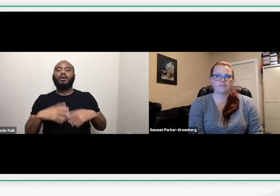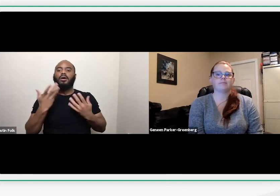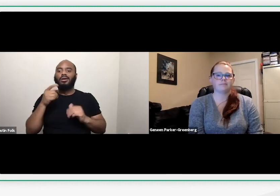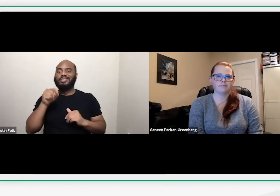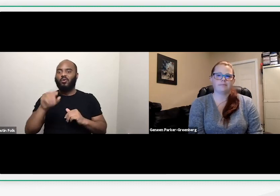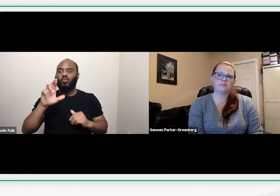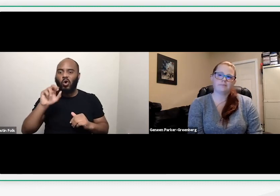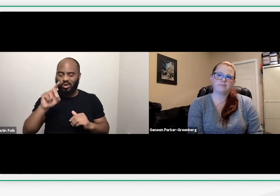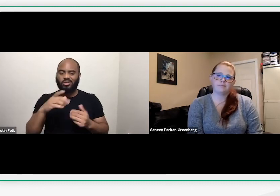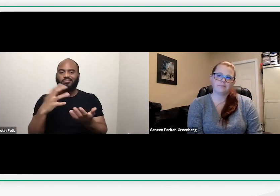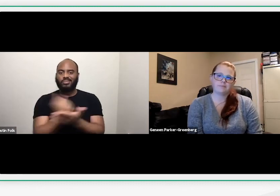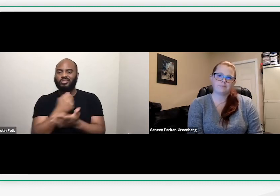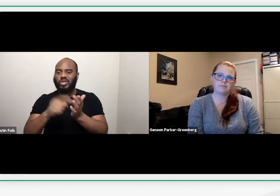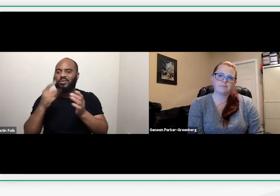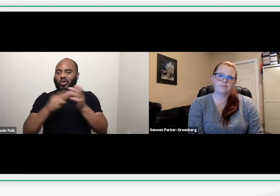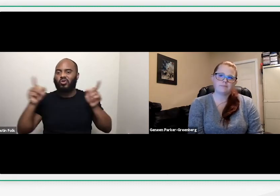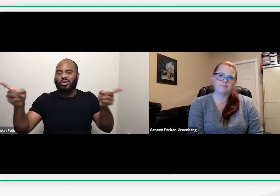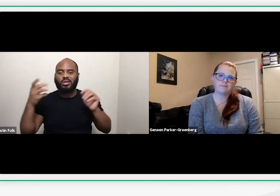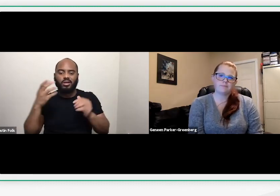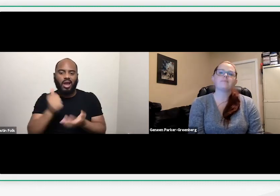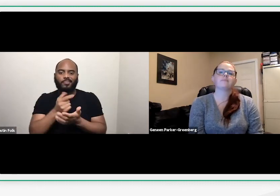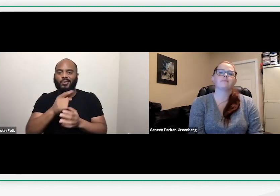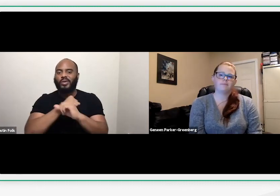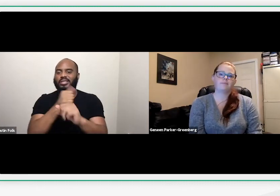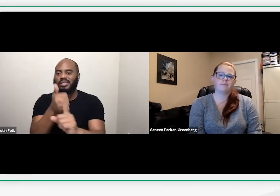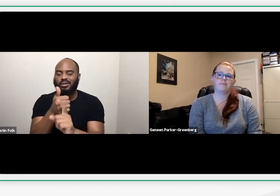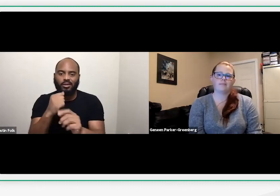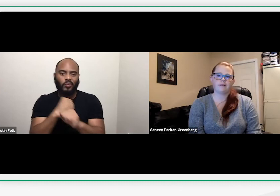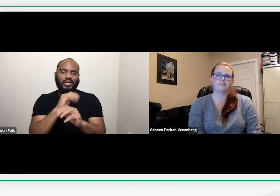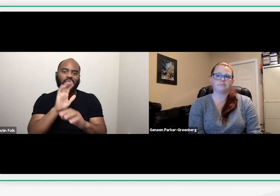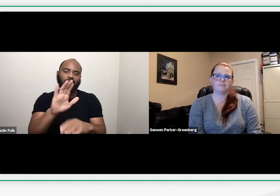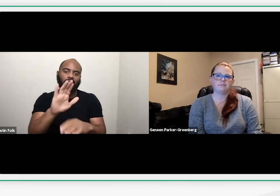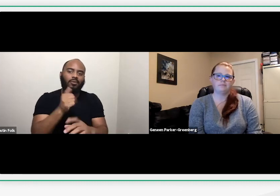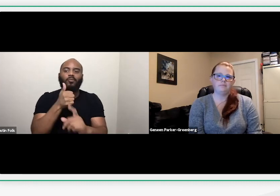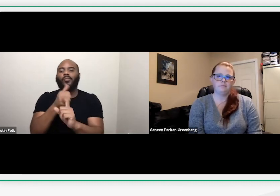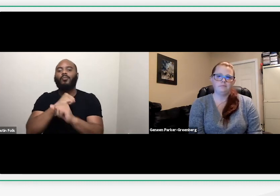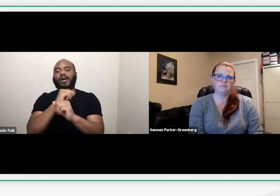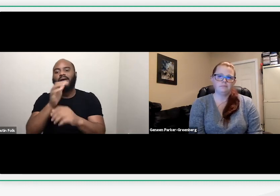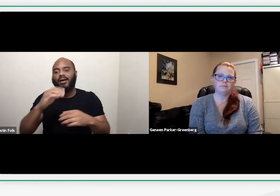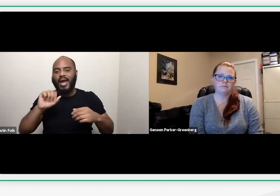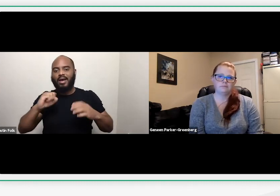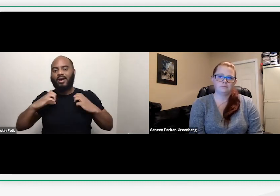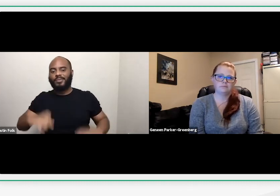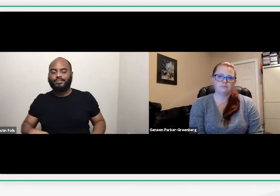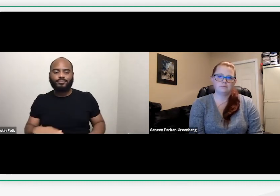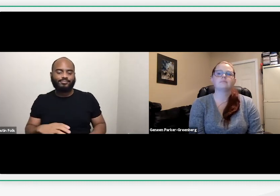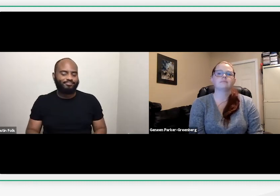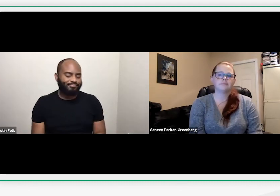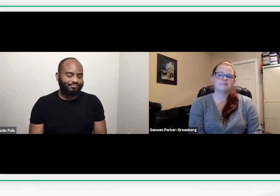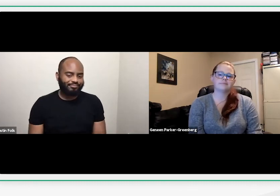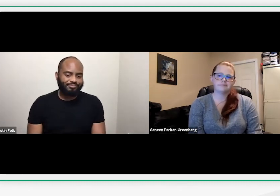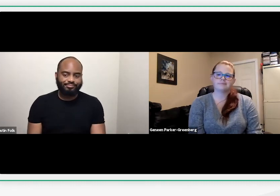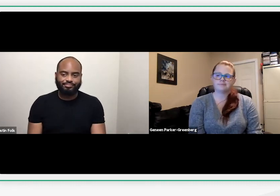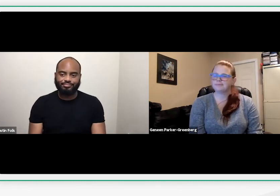of two things. There's two different areas for rights coming in. Again, there are laws to help you protect yourself